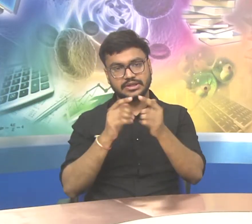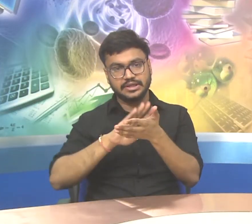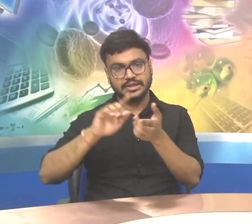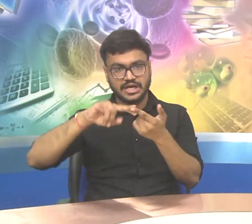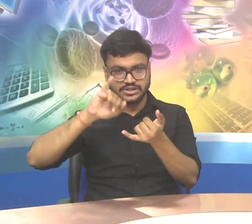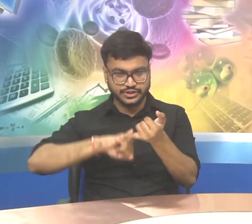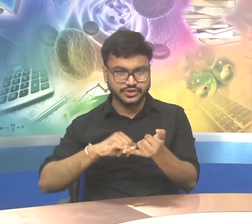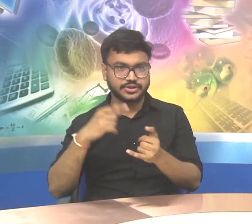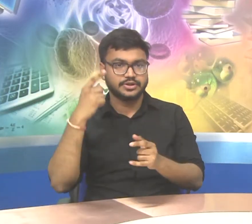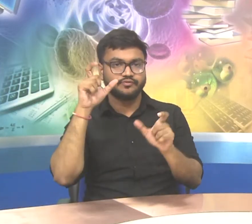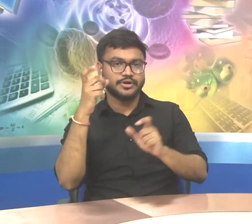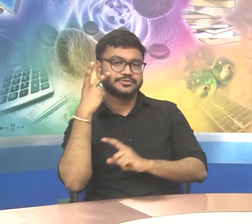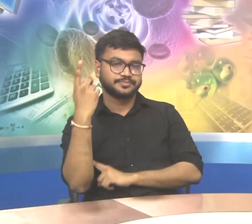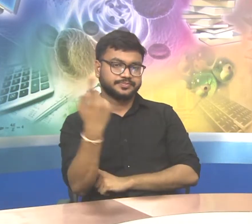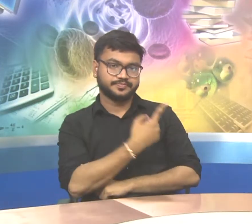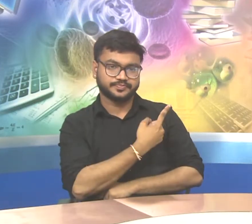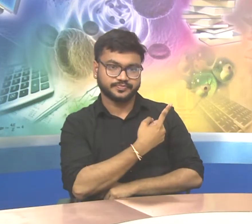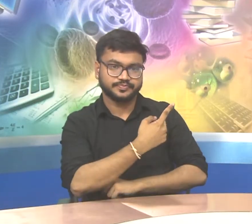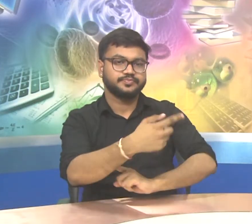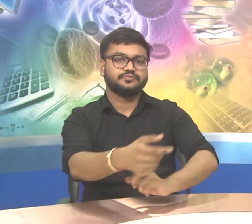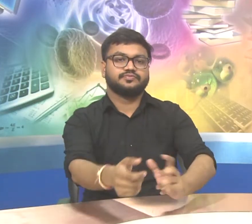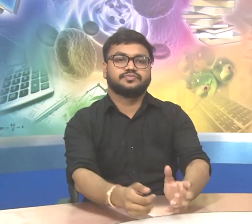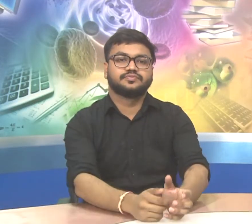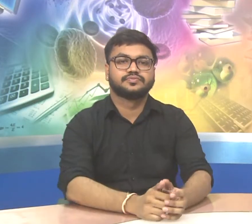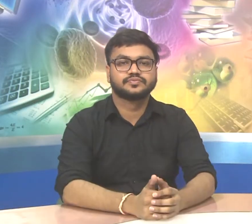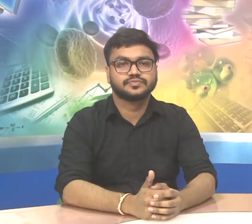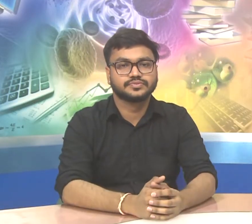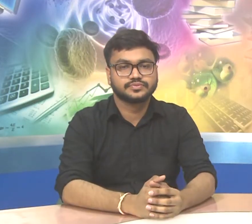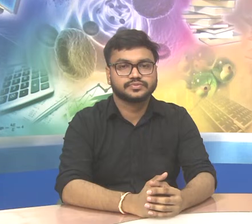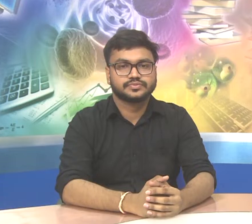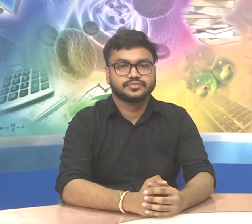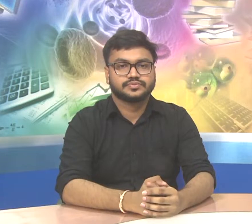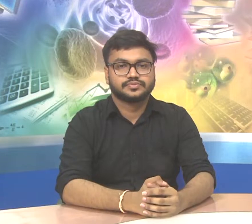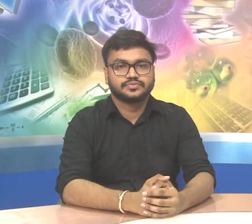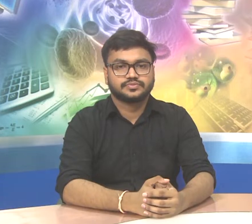temperature is higher, then ice will melt faster, etc.